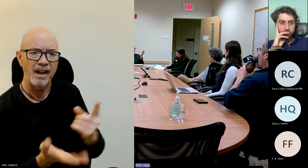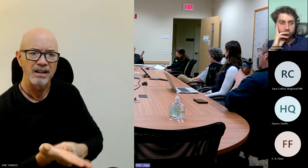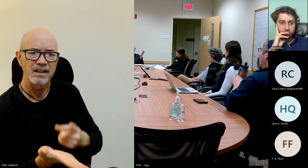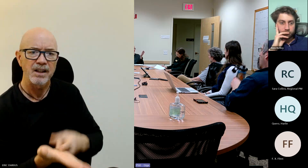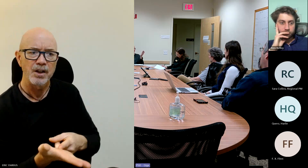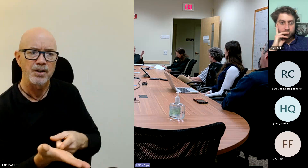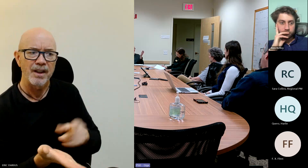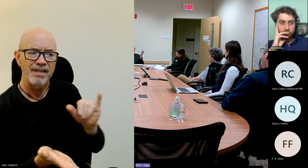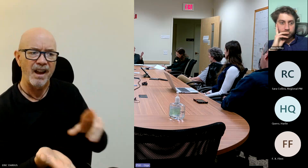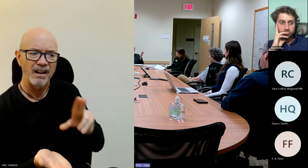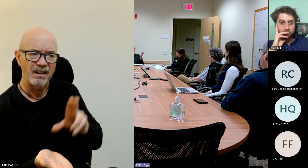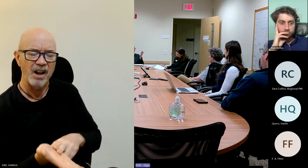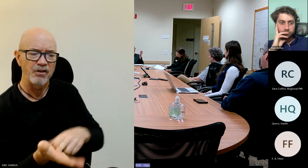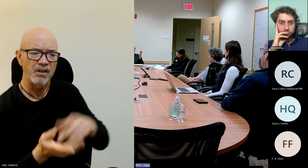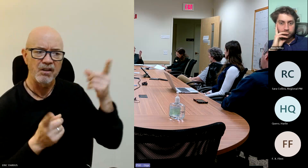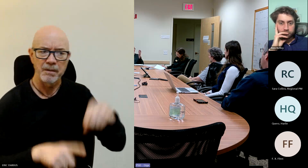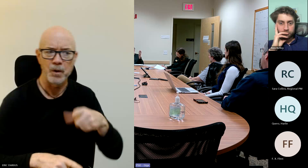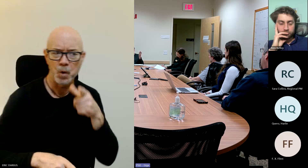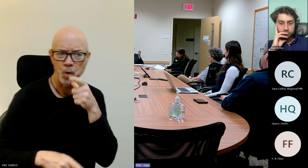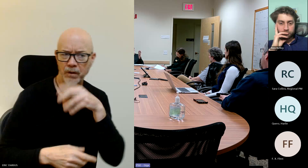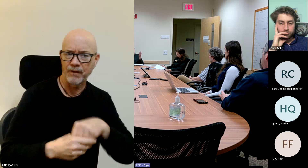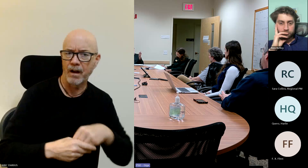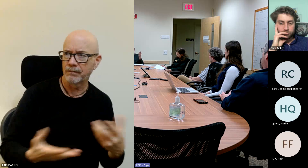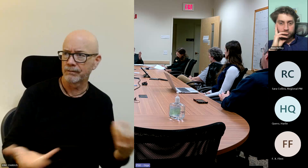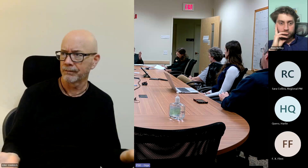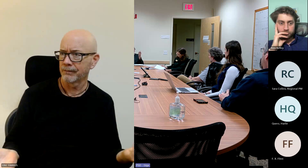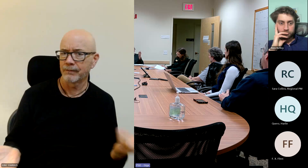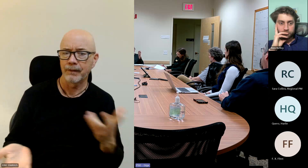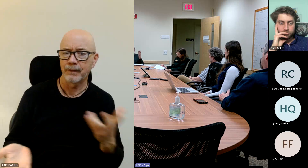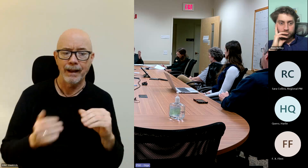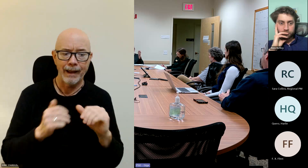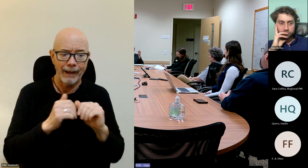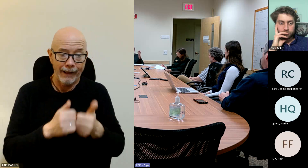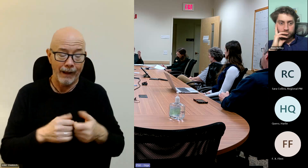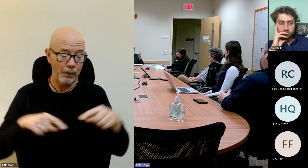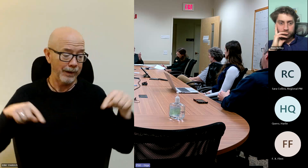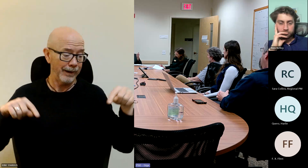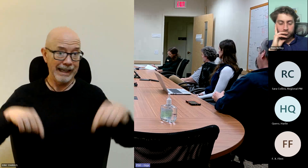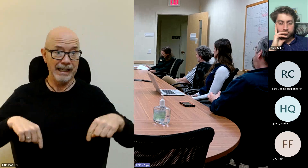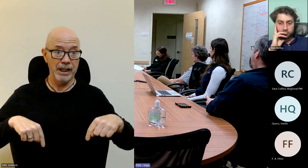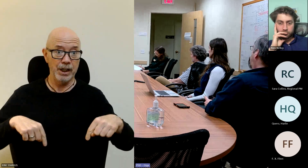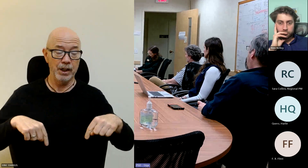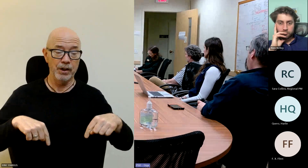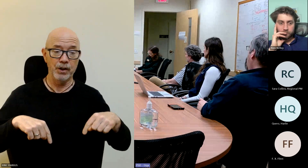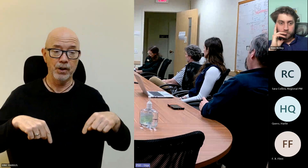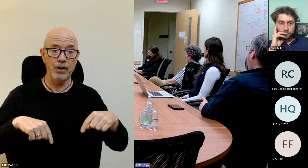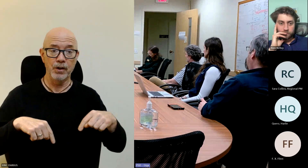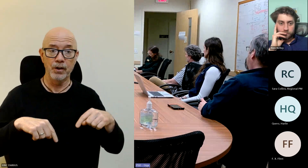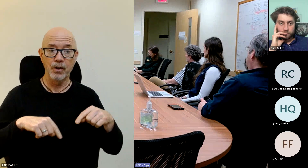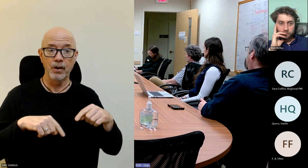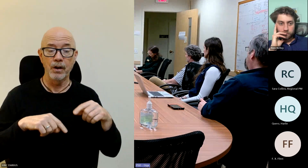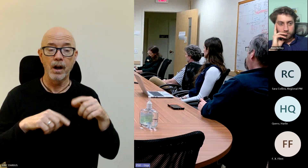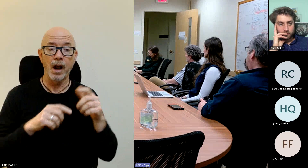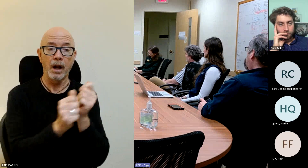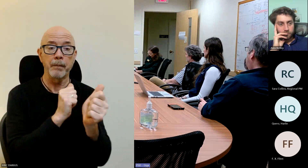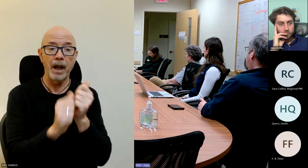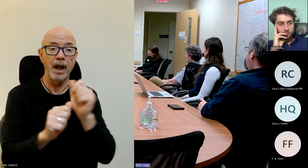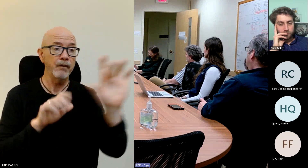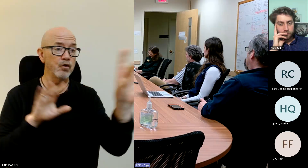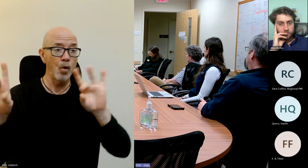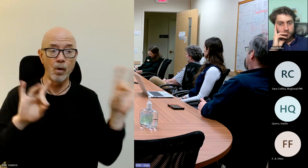contract? And how did you adhere to the statutory goal of competitive choice and open